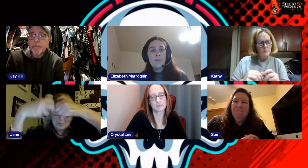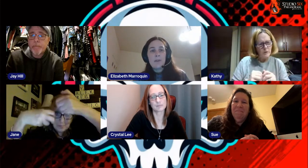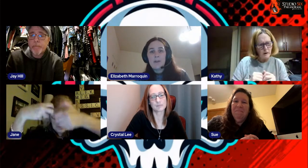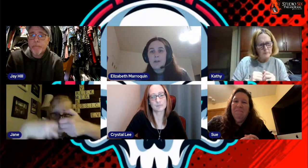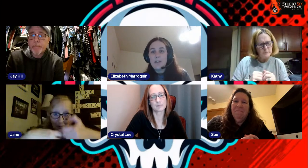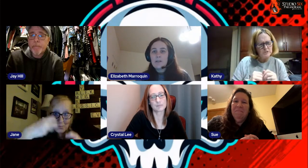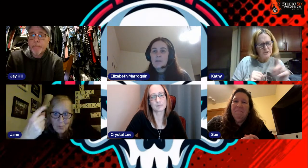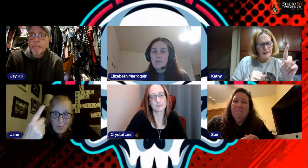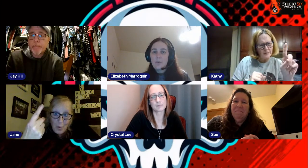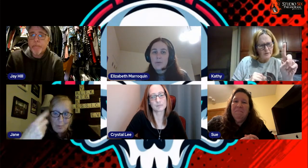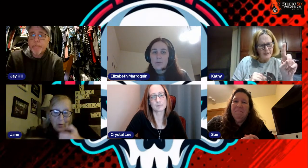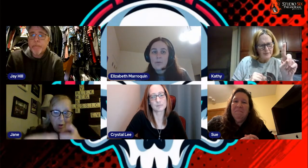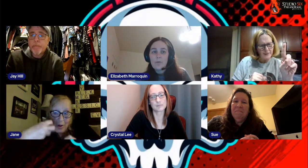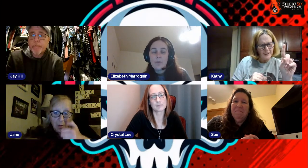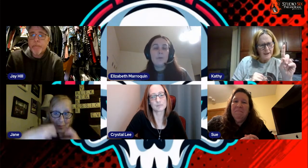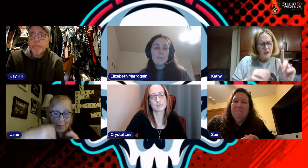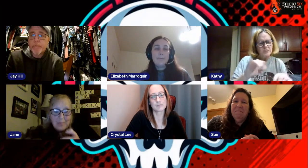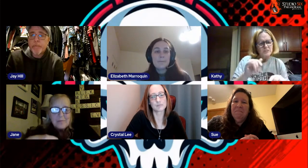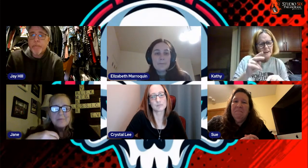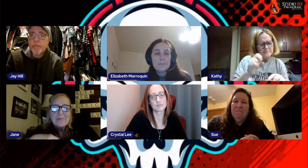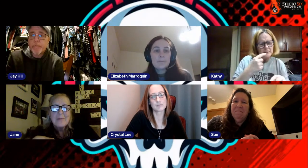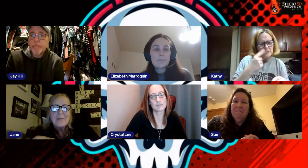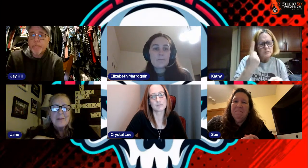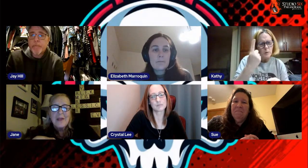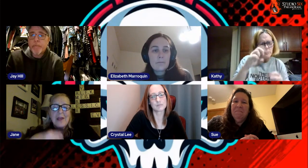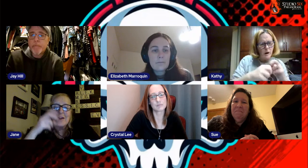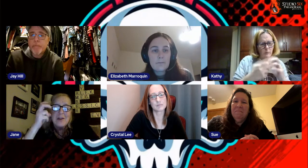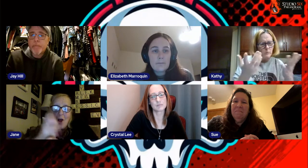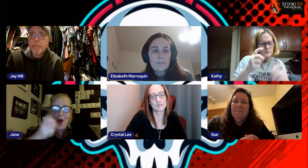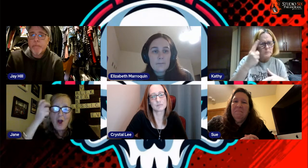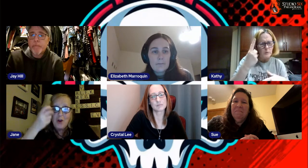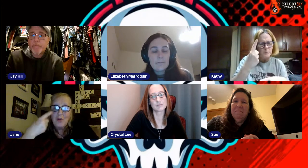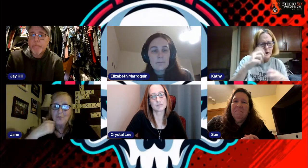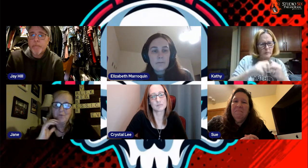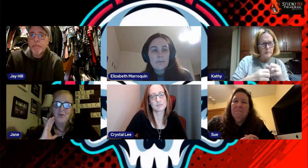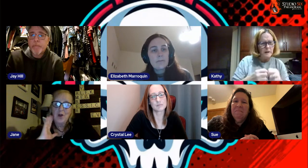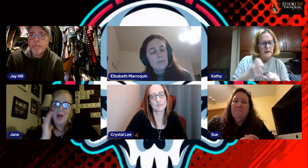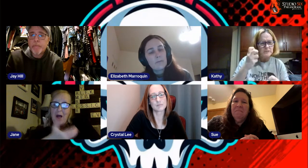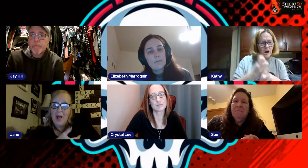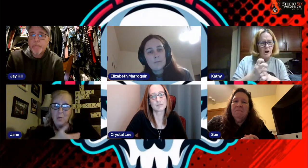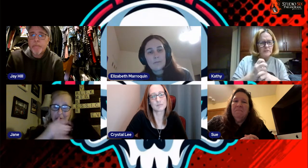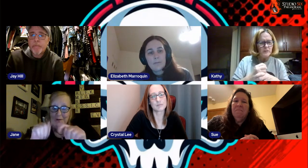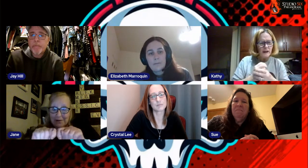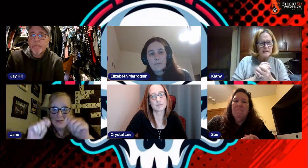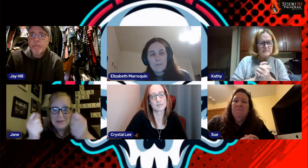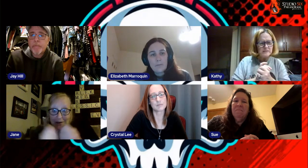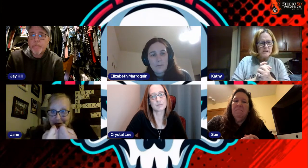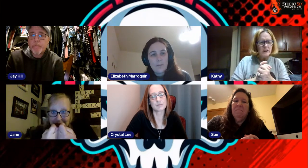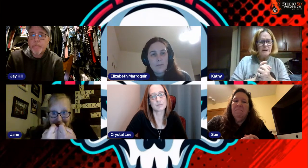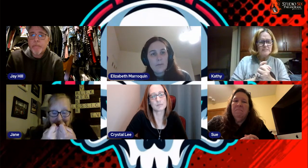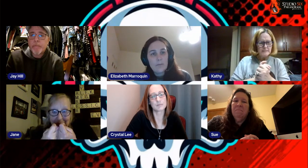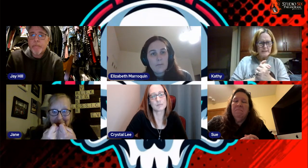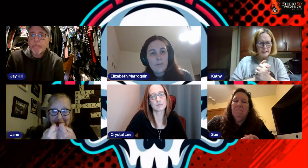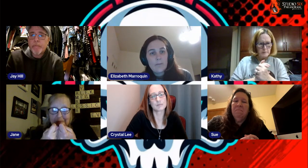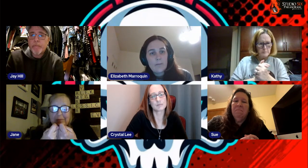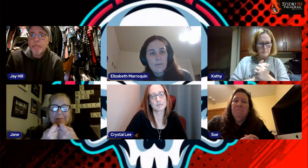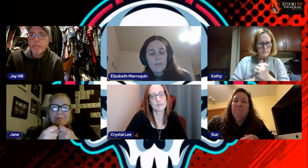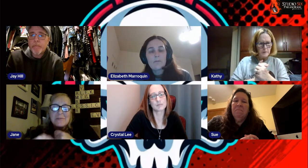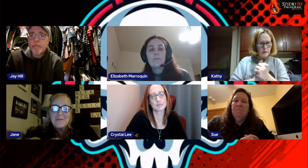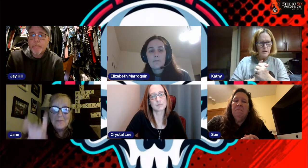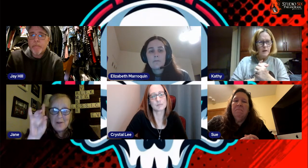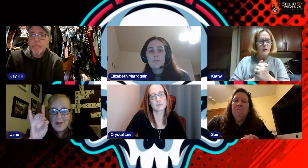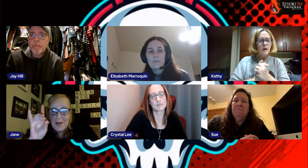So I'm curious. Jane, hold on. Jane said one problem. What's the one problem? It's hard for us as a